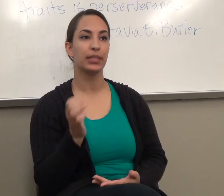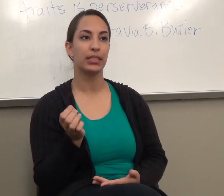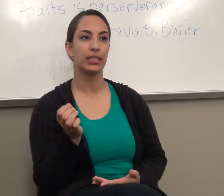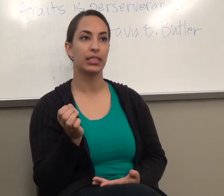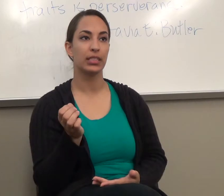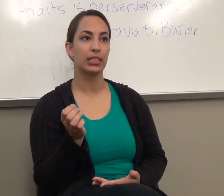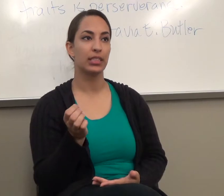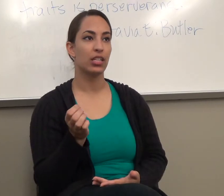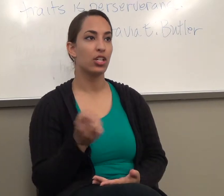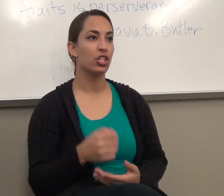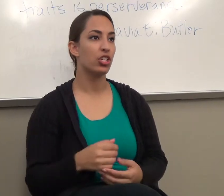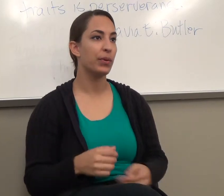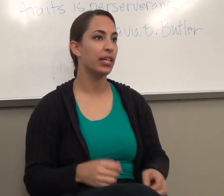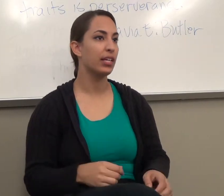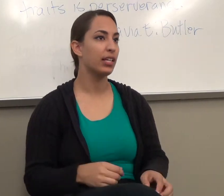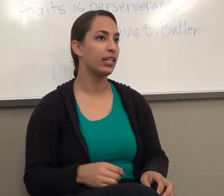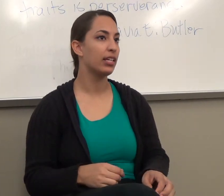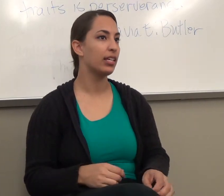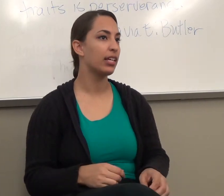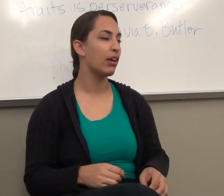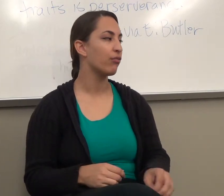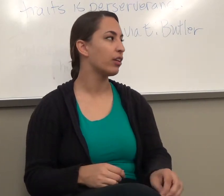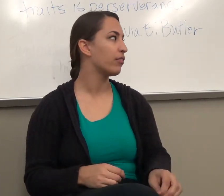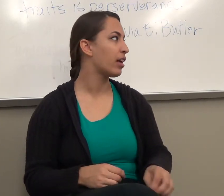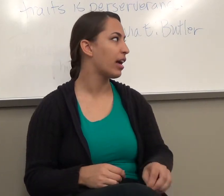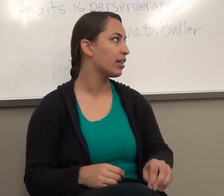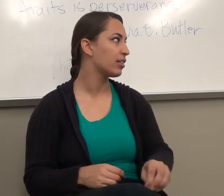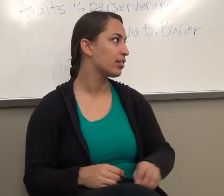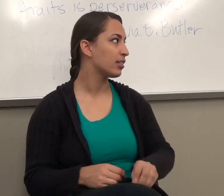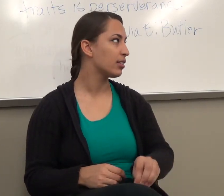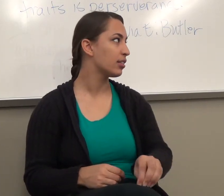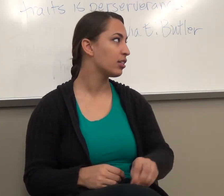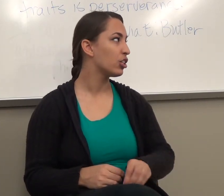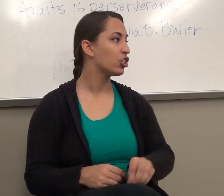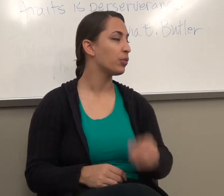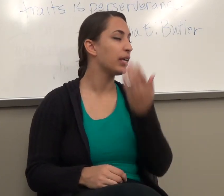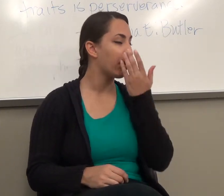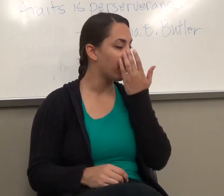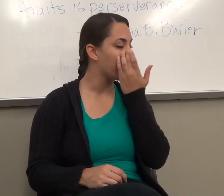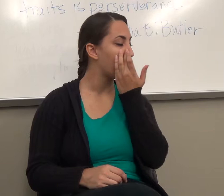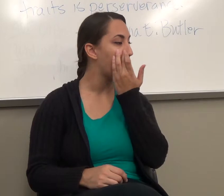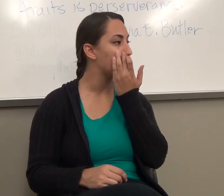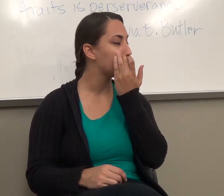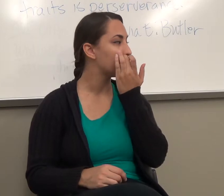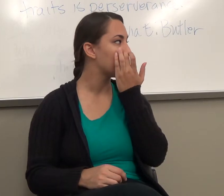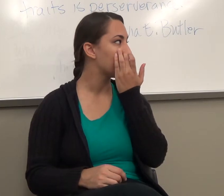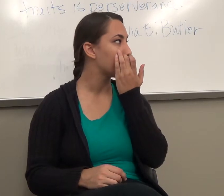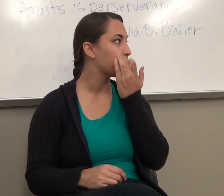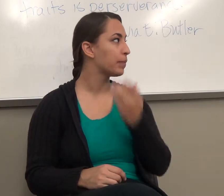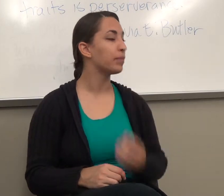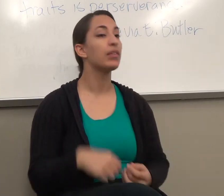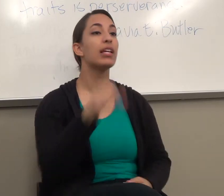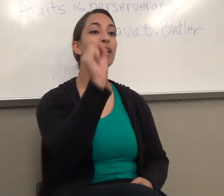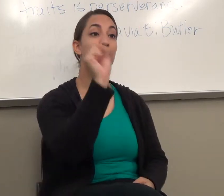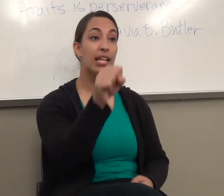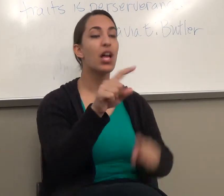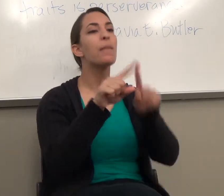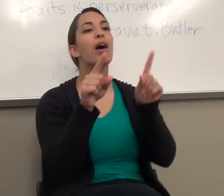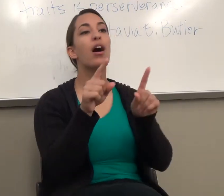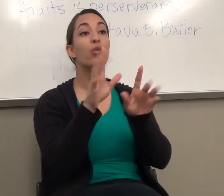matching with? What Should we seems to be down? Get rid of the S? The what? Should we get rid of the S? Yes, but why? But let